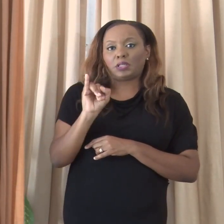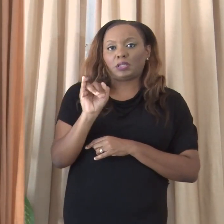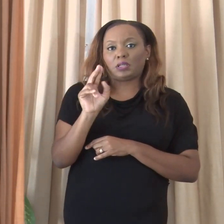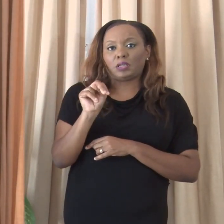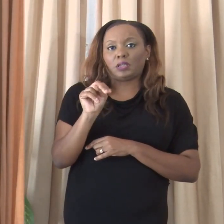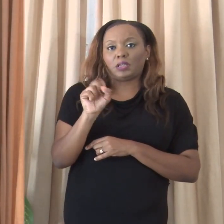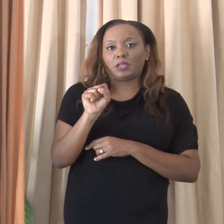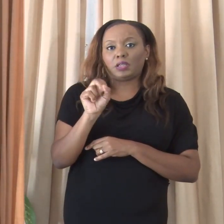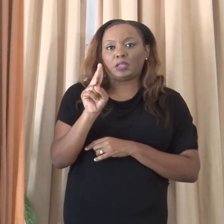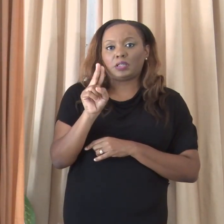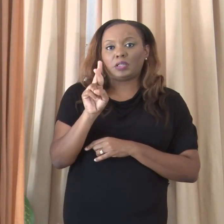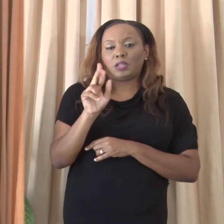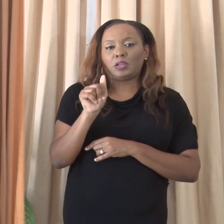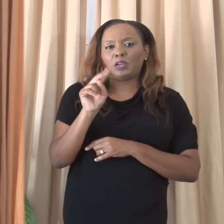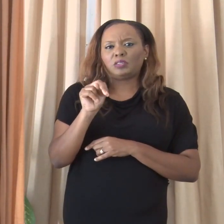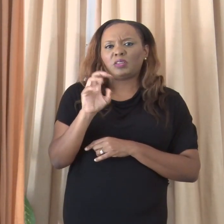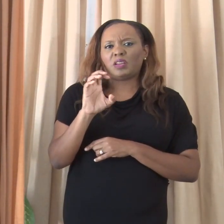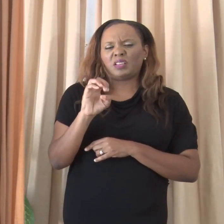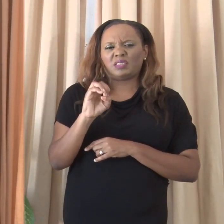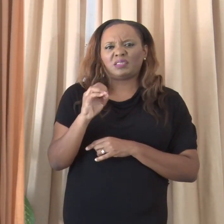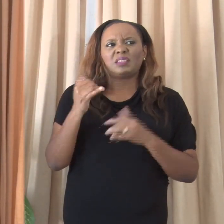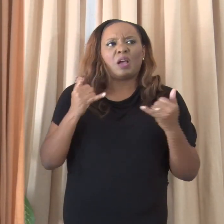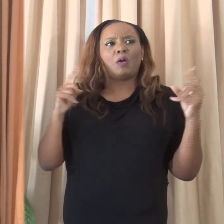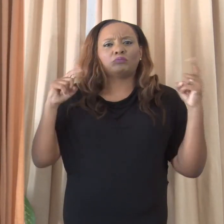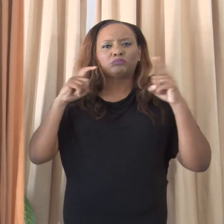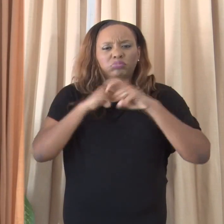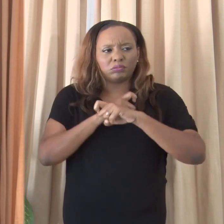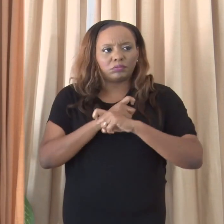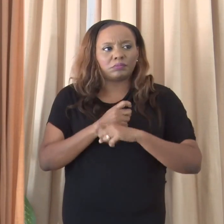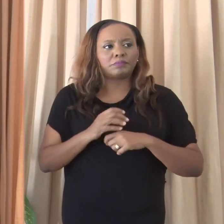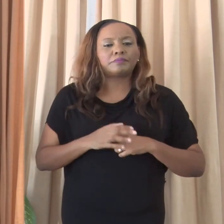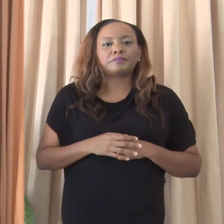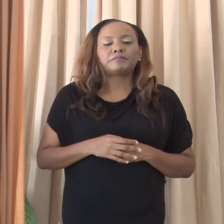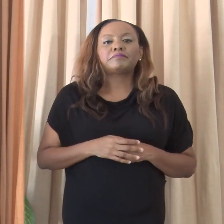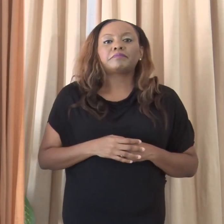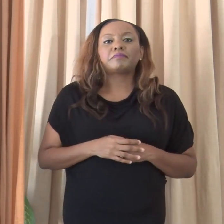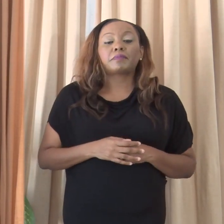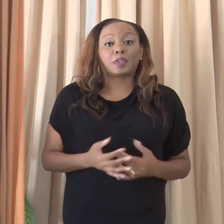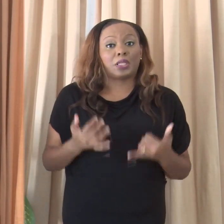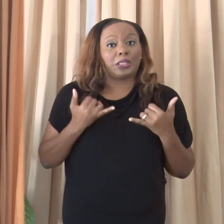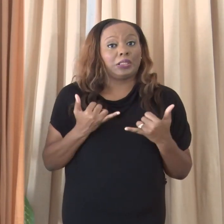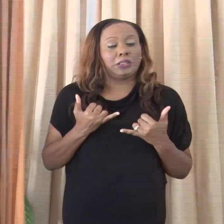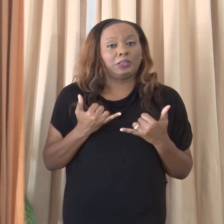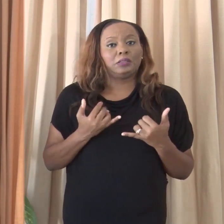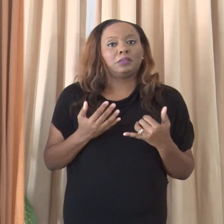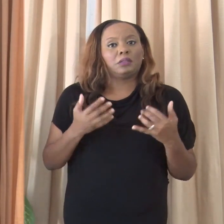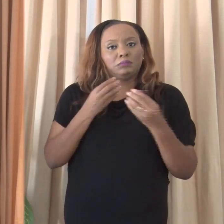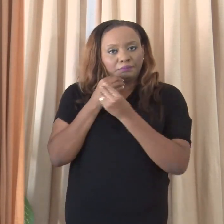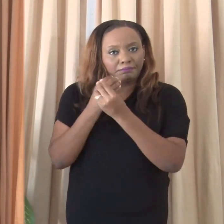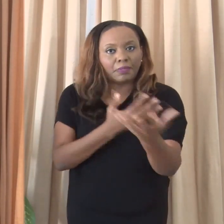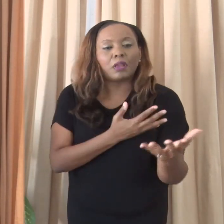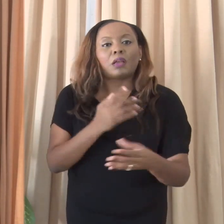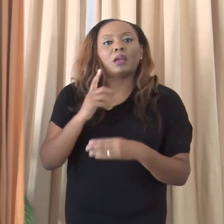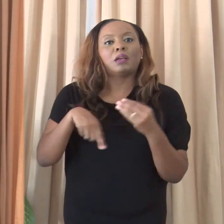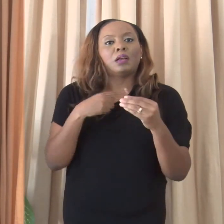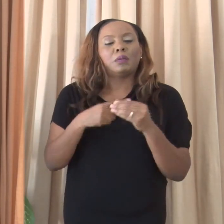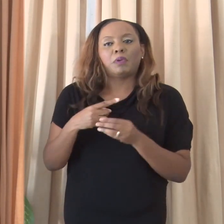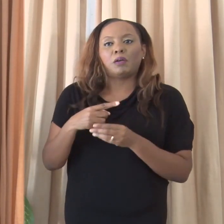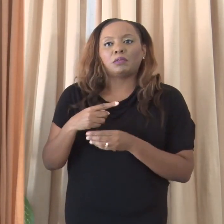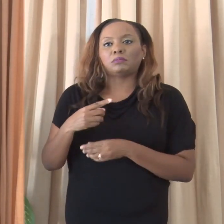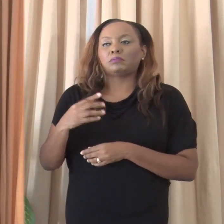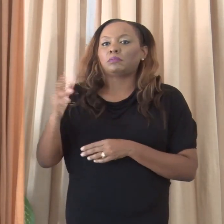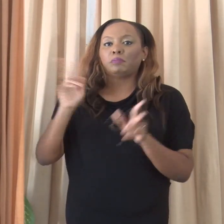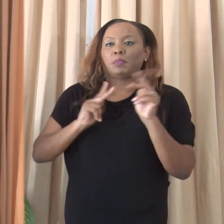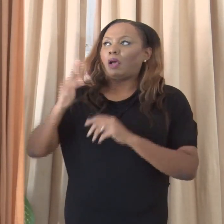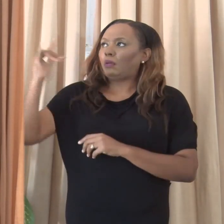the matter. So that I am today giving you an update as to where we are with regard to airlift